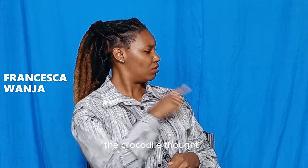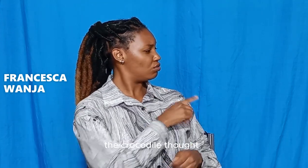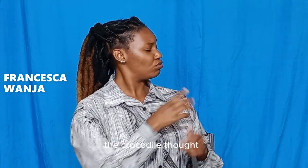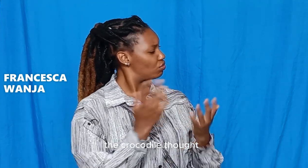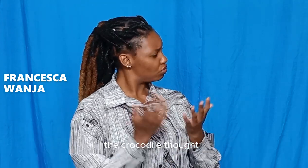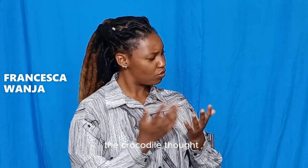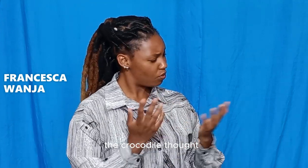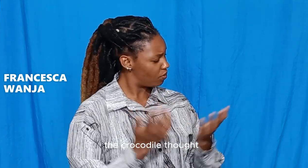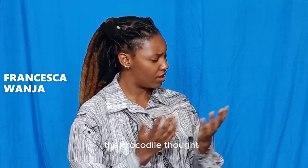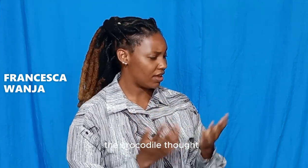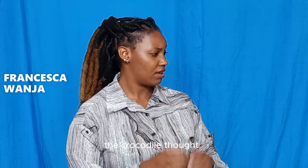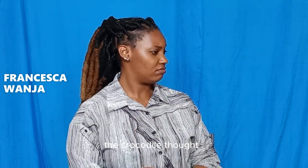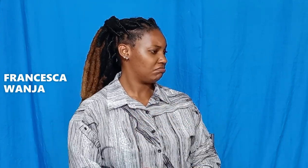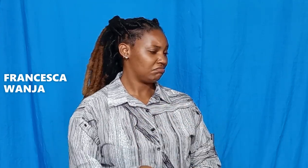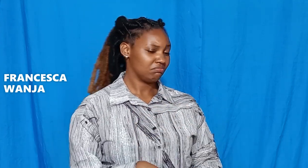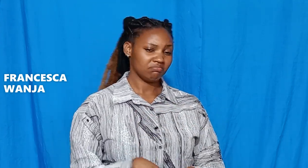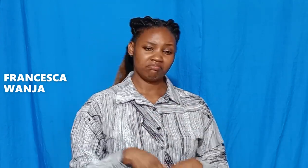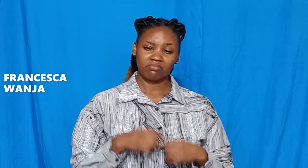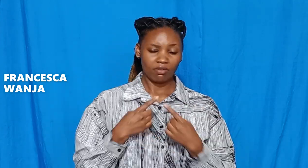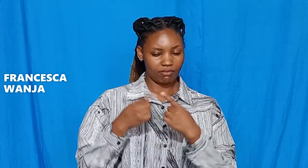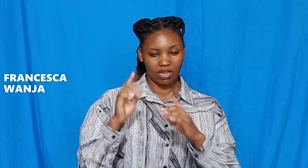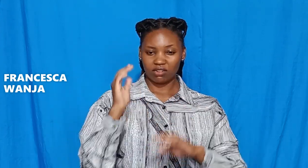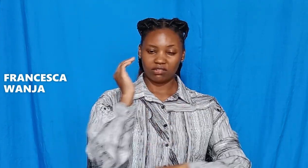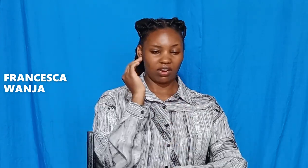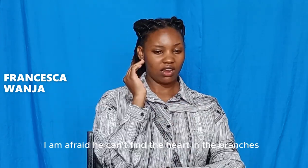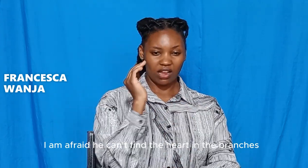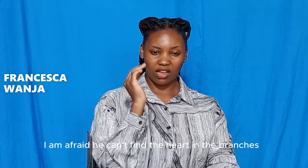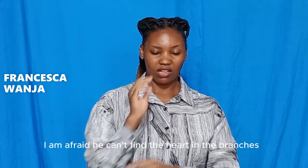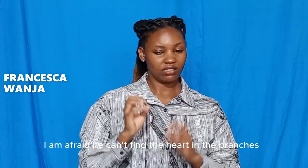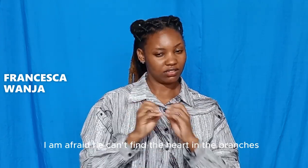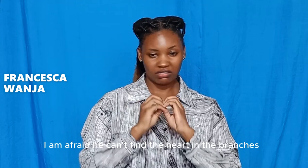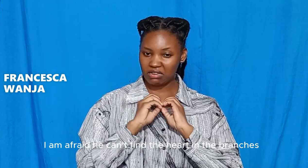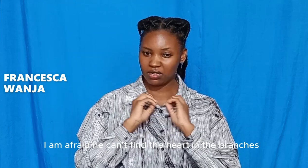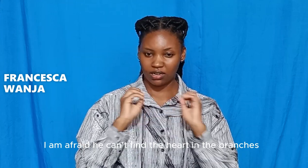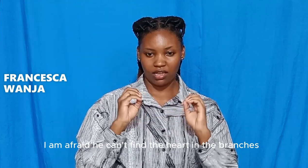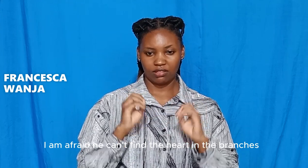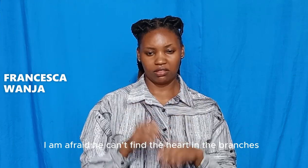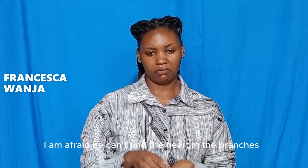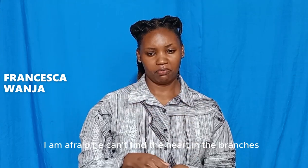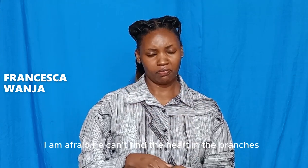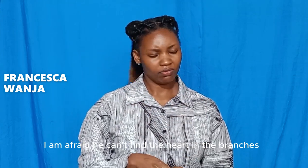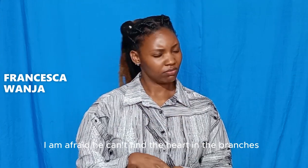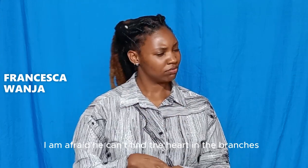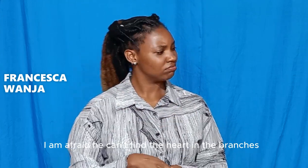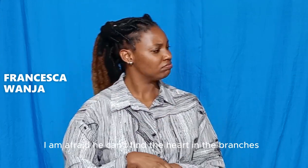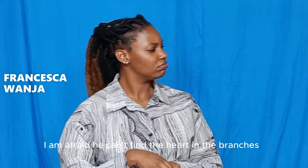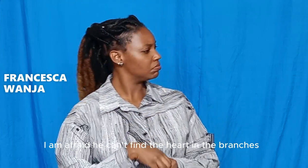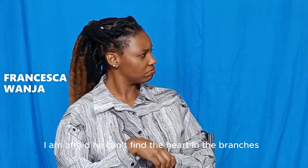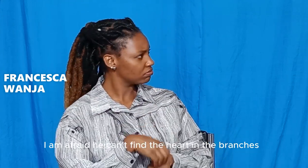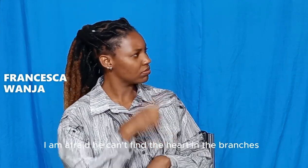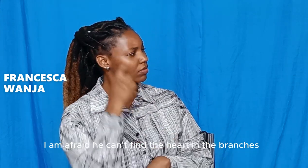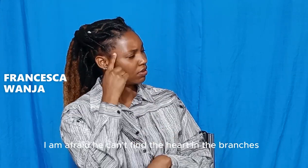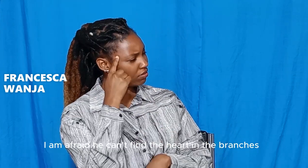crocodile thought, I am afraid. I can't find the heart in the branches.